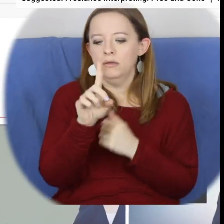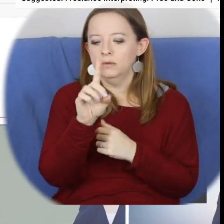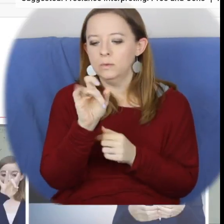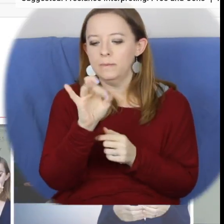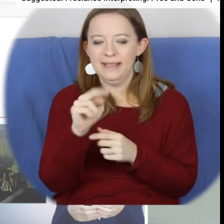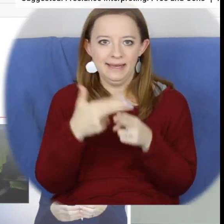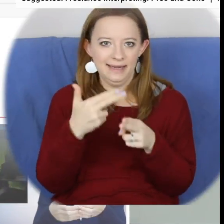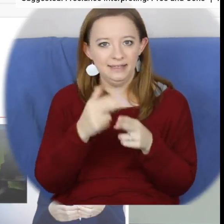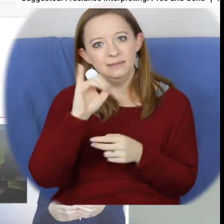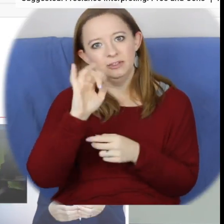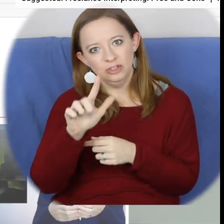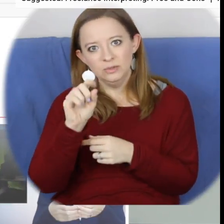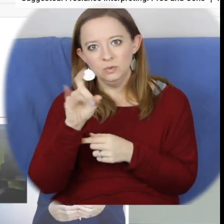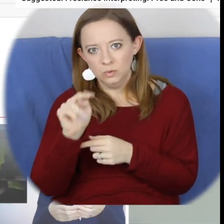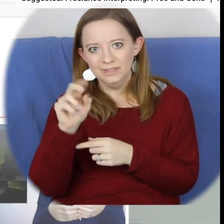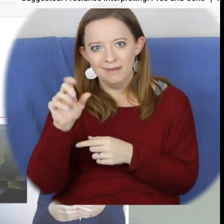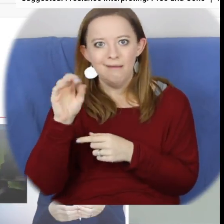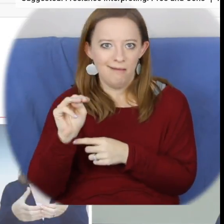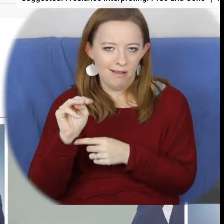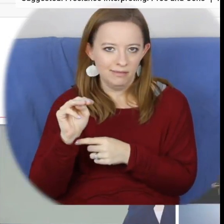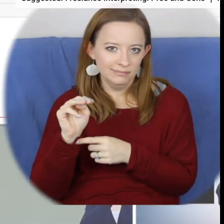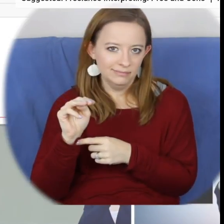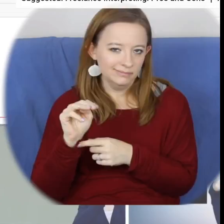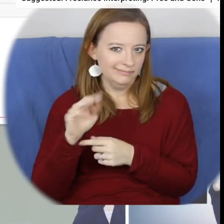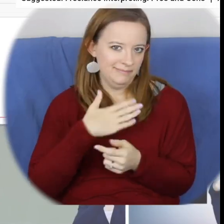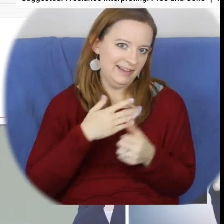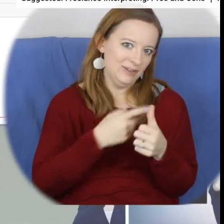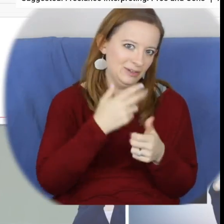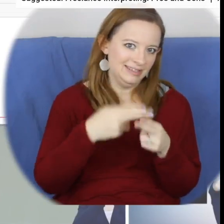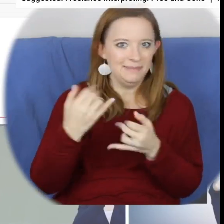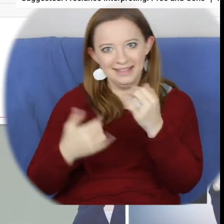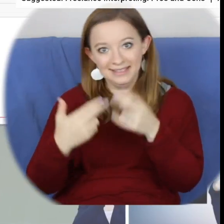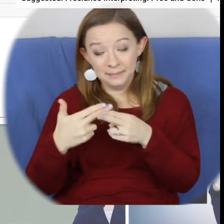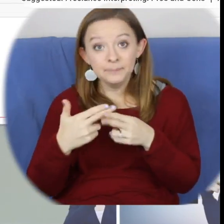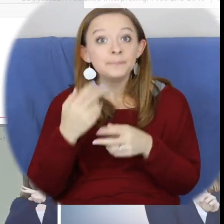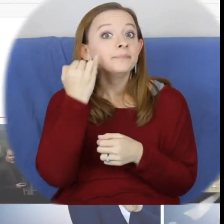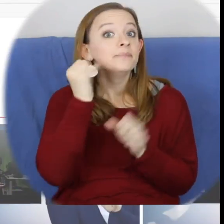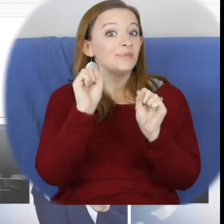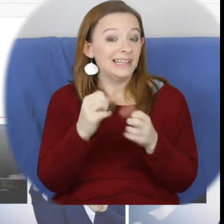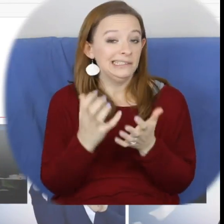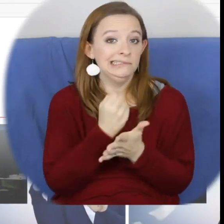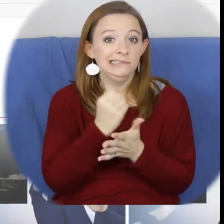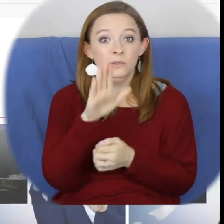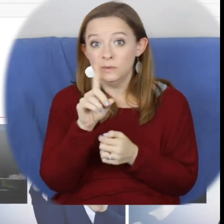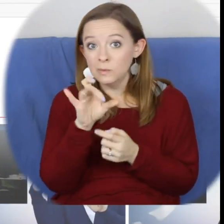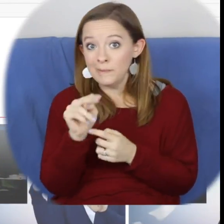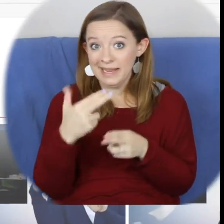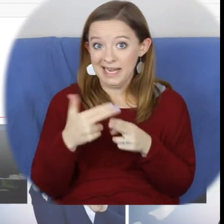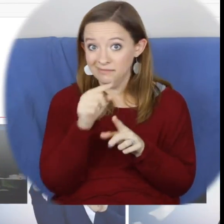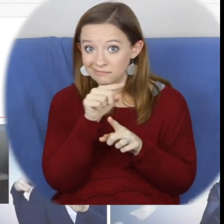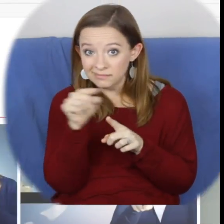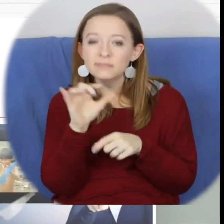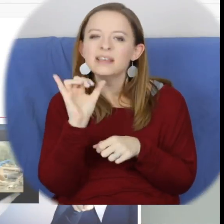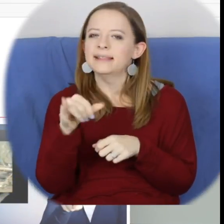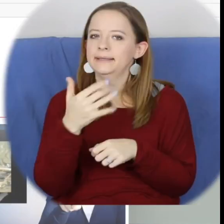So I bought the domain for my name, Jill Stewardson, my first name and my last name,